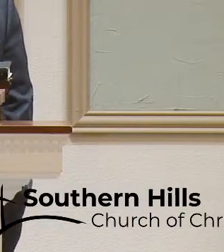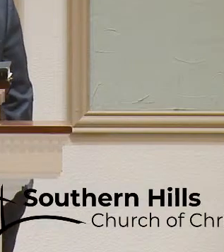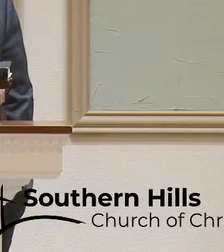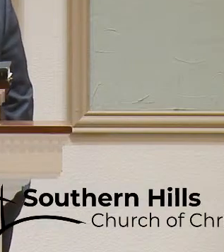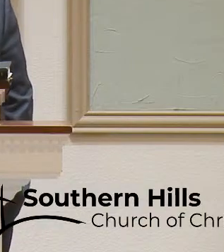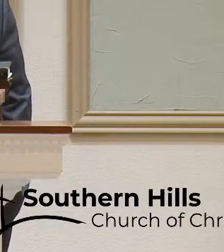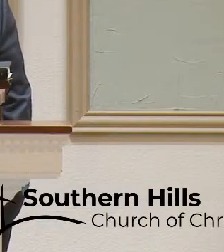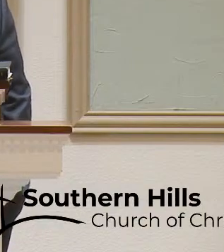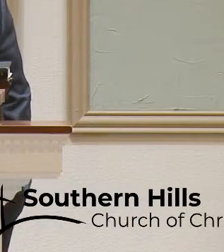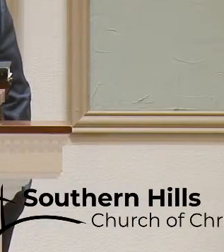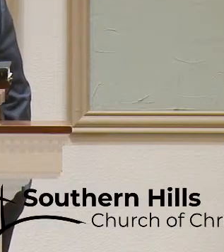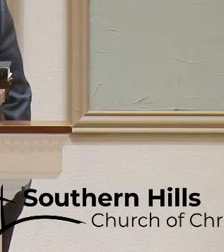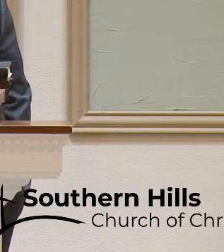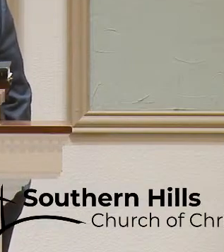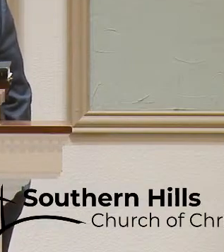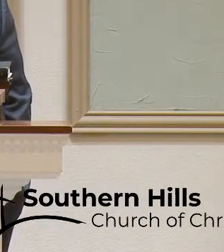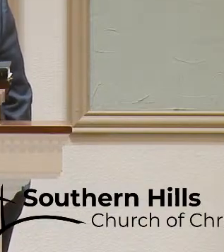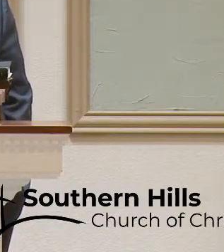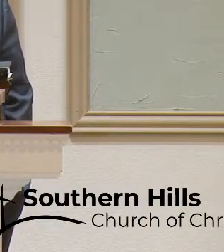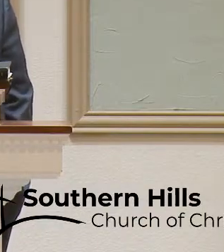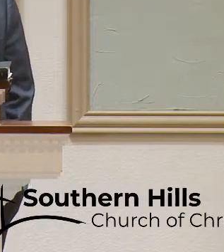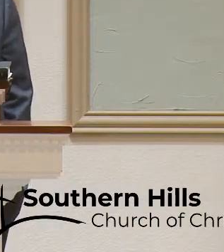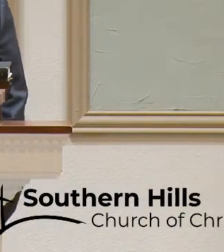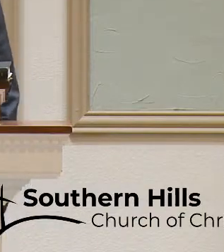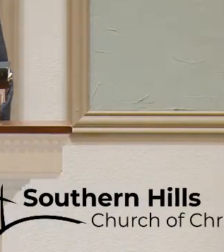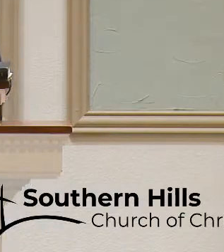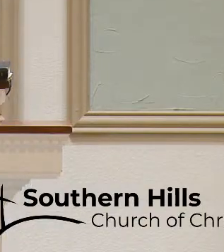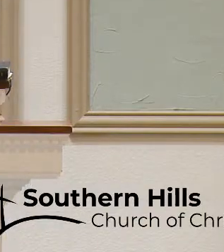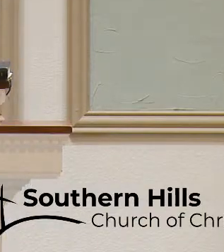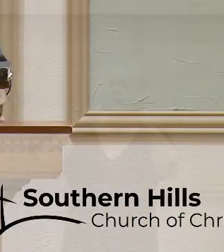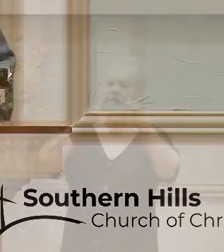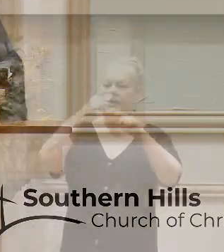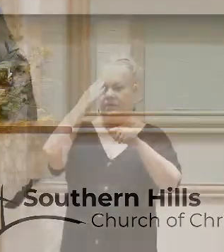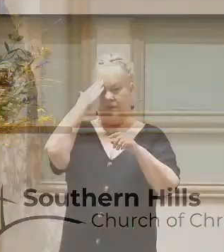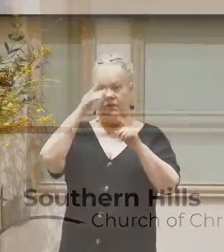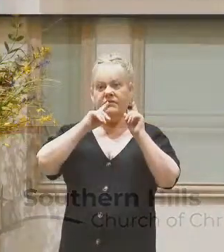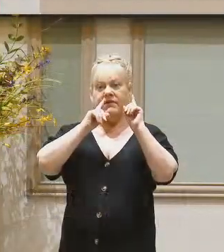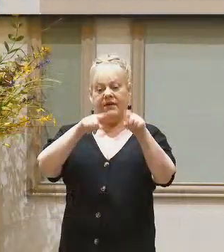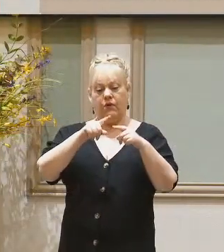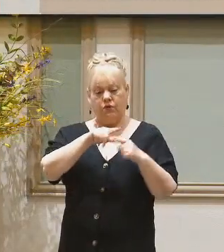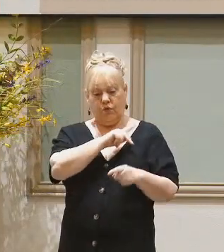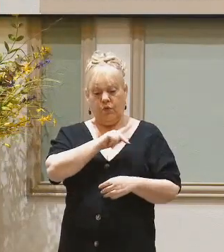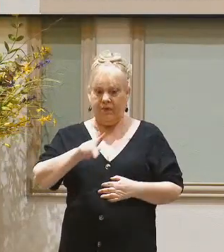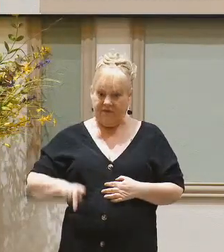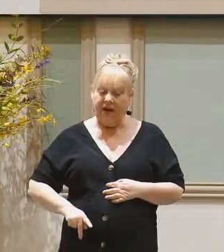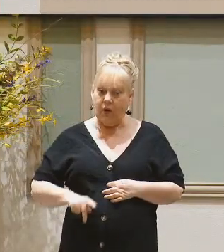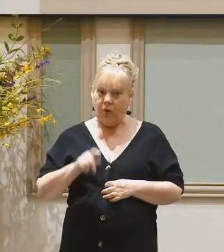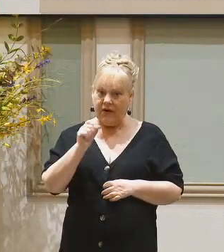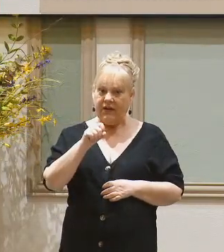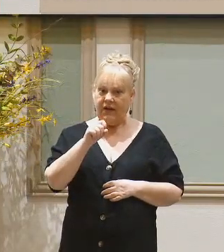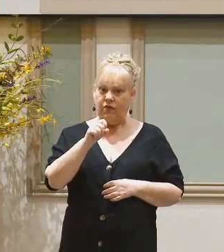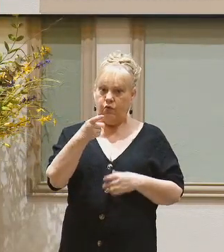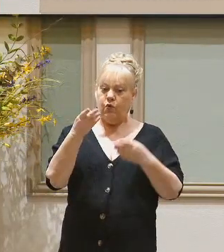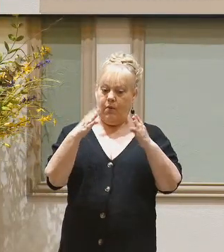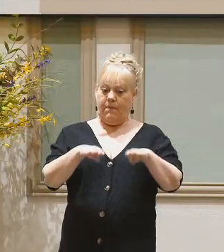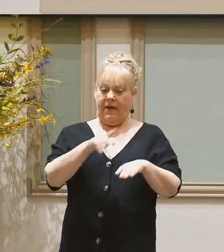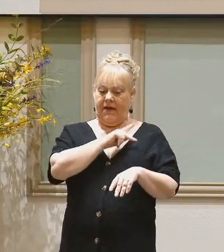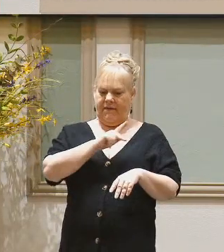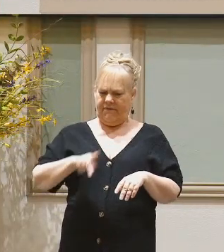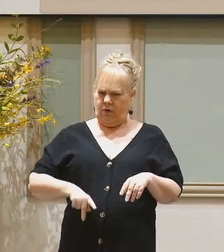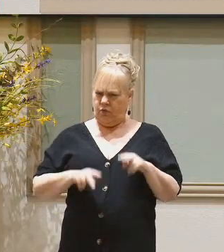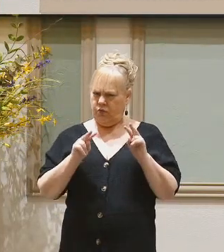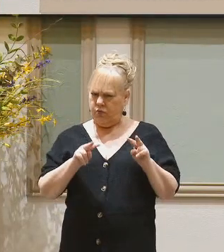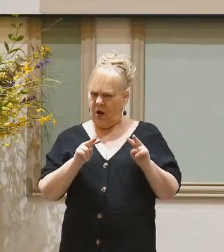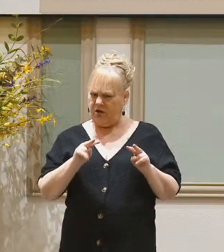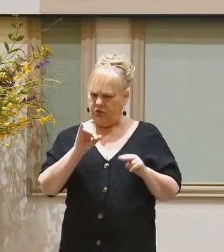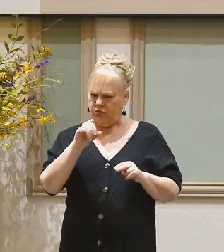requires abundant accountability. Joseph knows he's accountable to Pharaoh for sure. You can bet that Pharaoh's watching